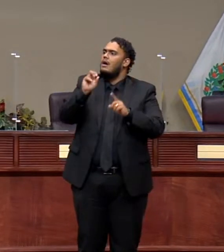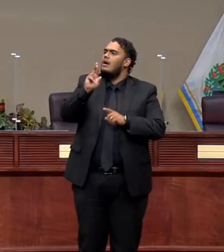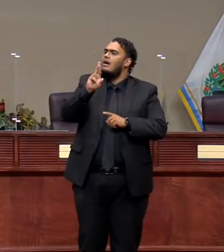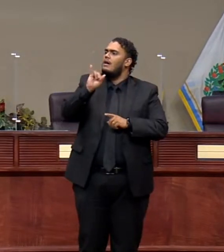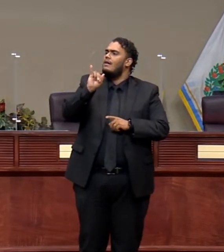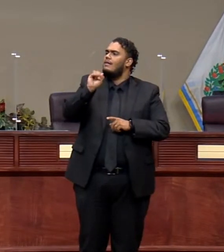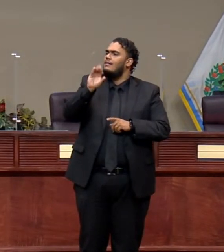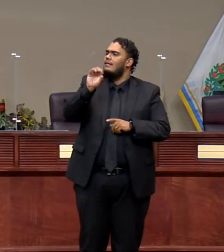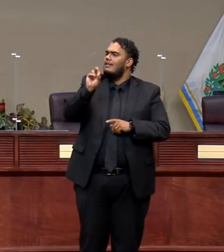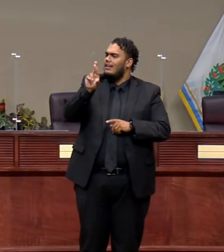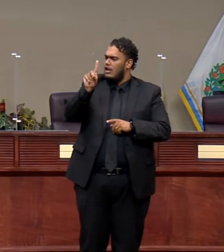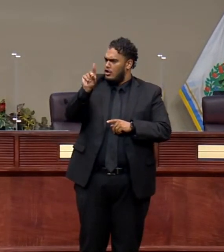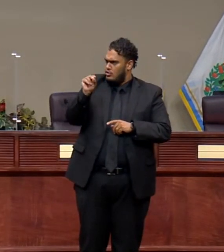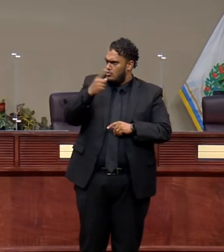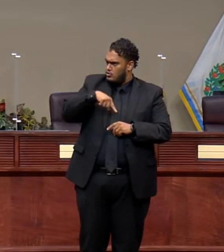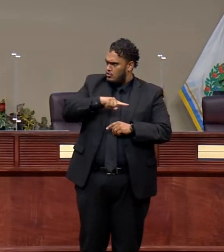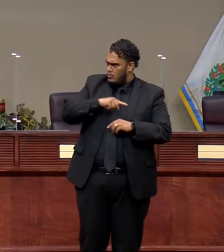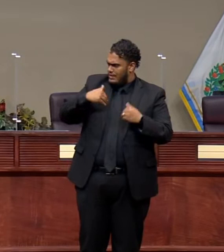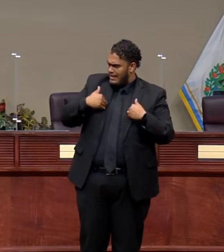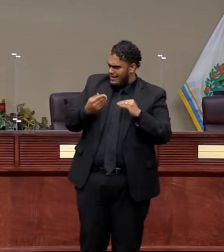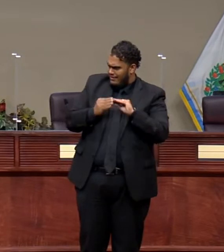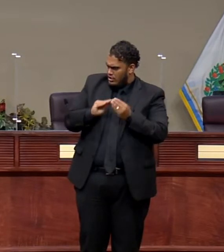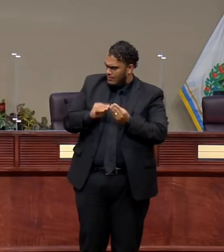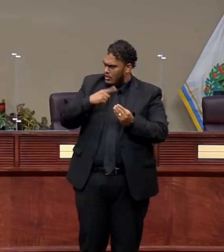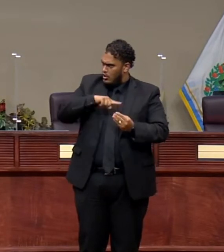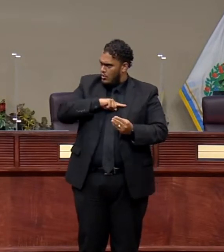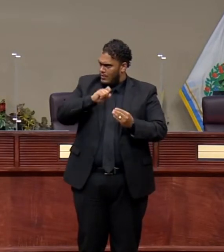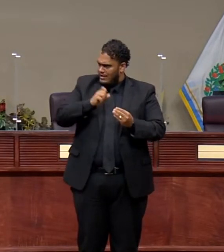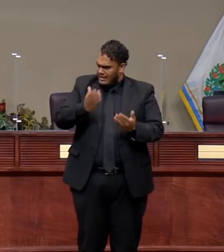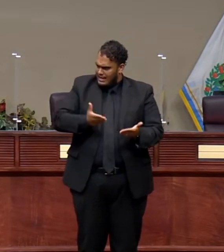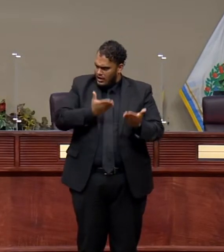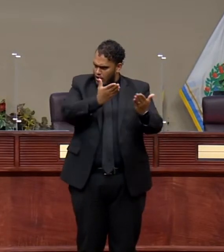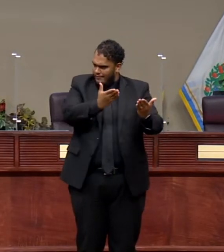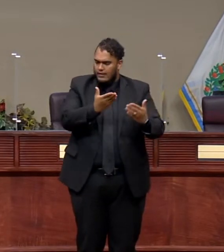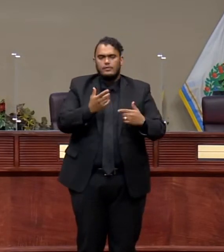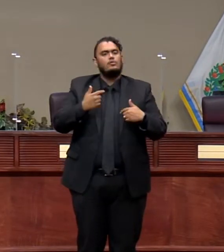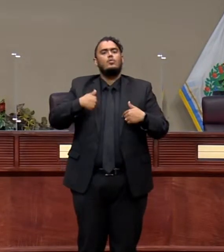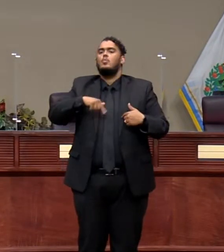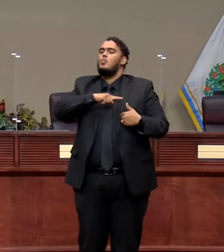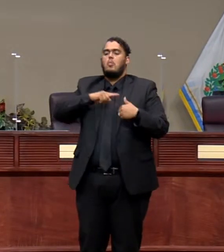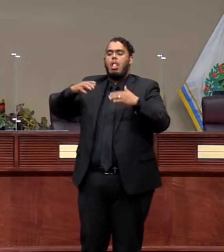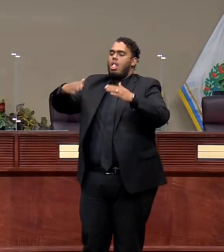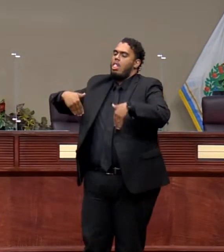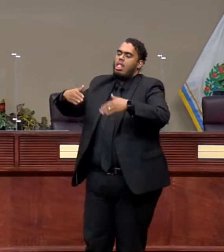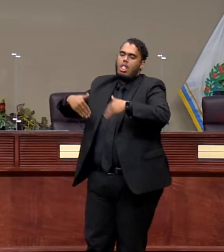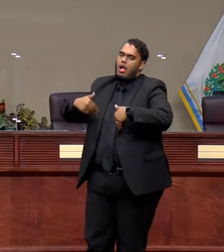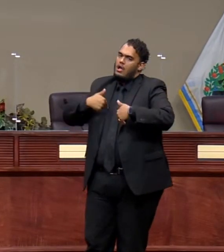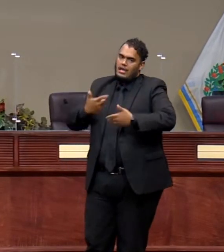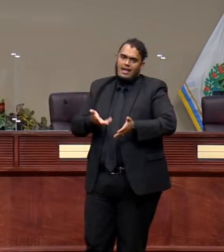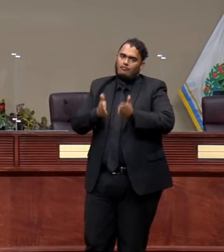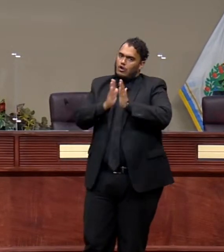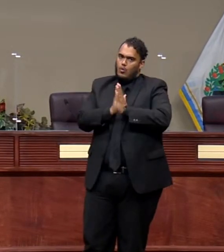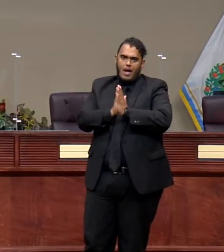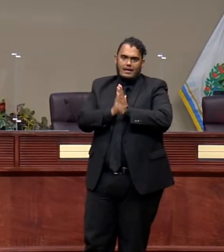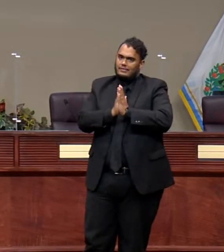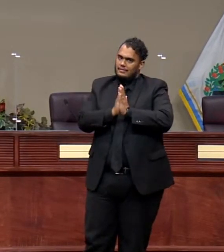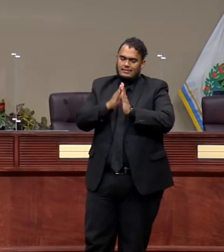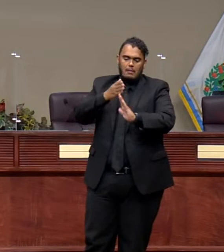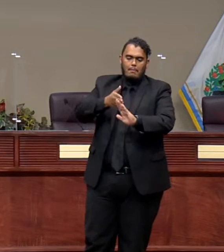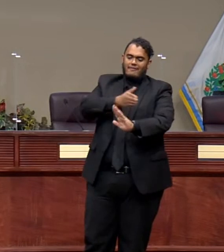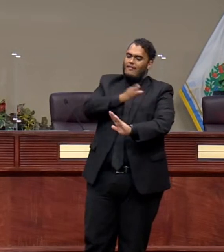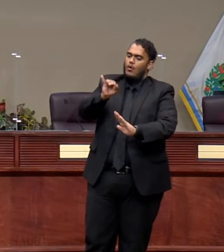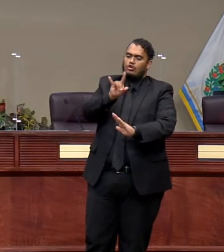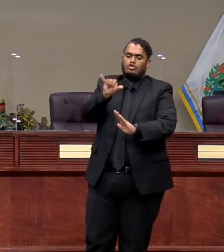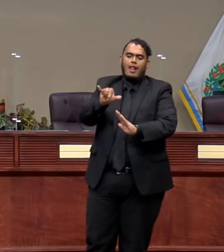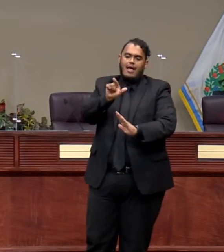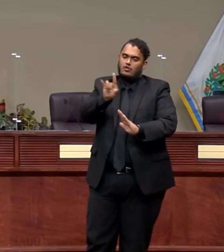a definitive number that we can offer at that point? We have not requested when a person was vaccinated as part of the data we collected, so we